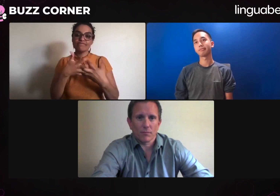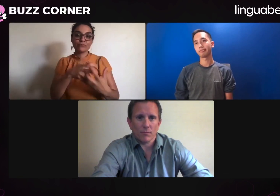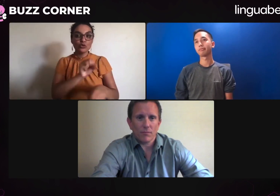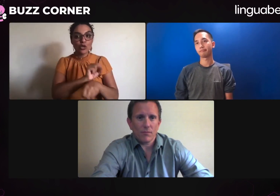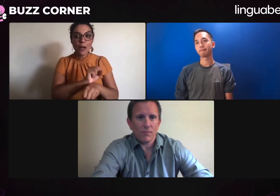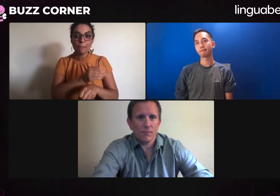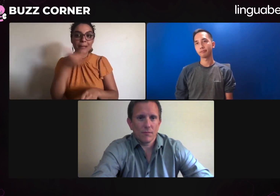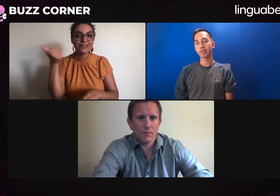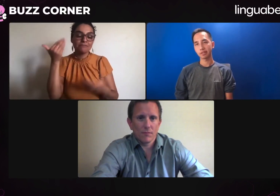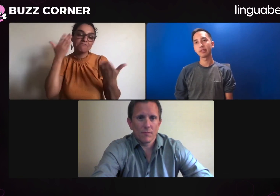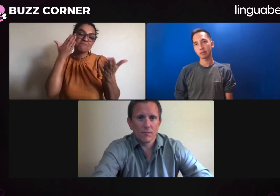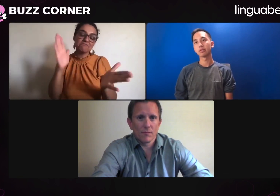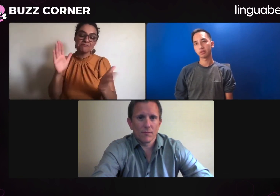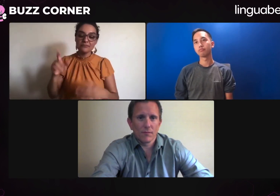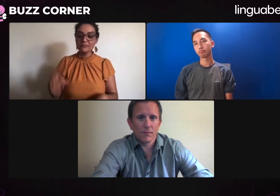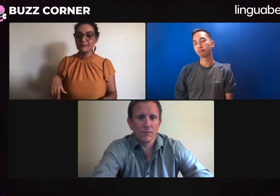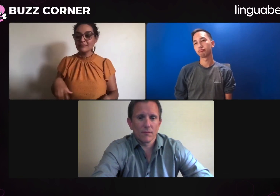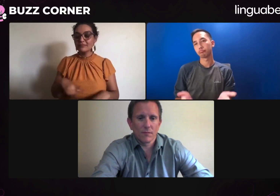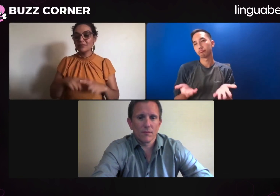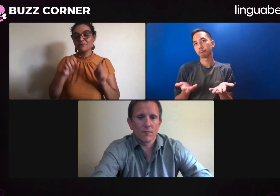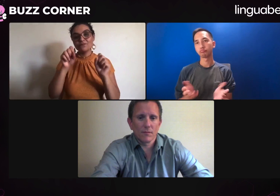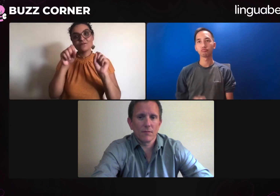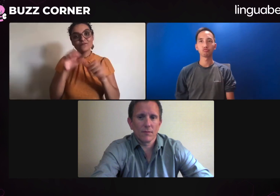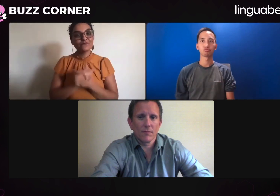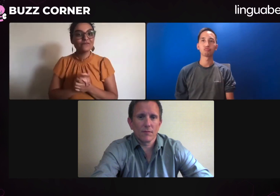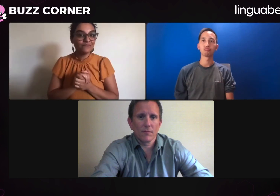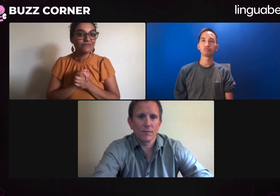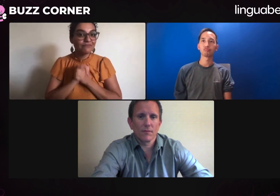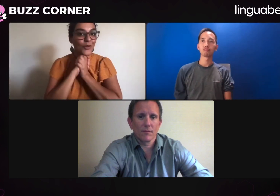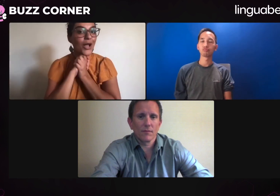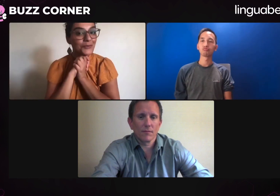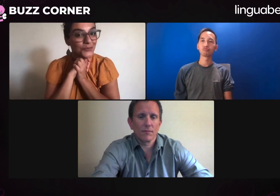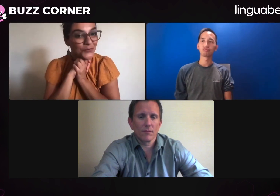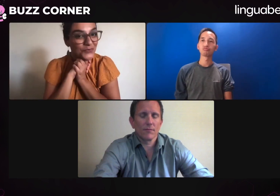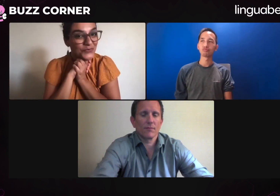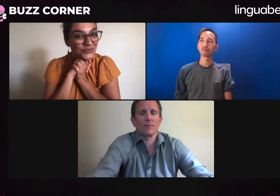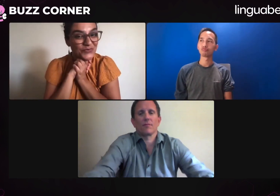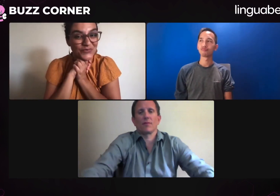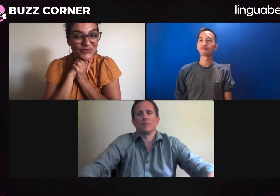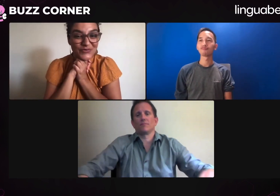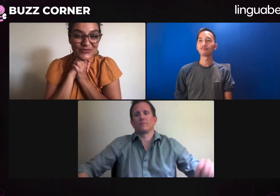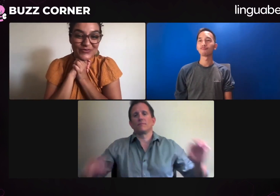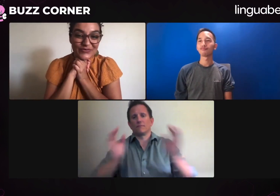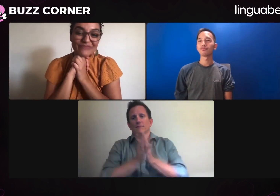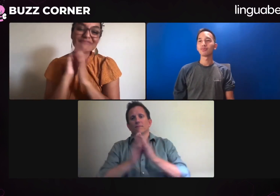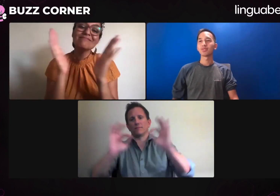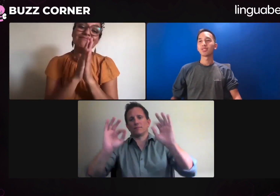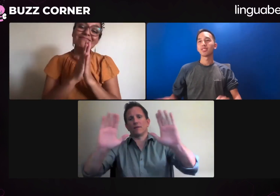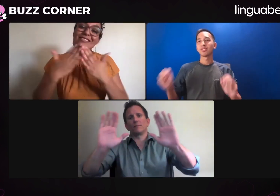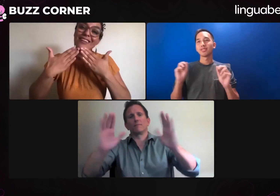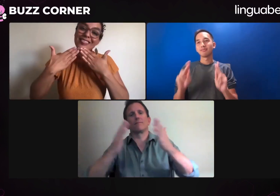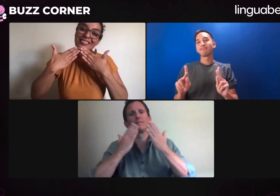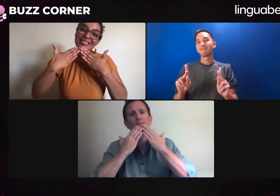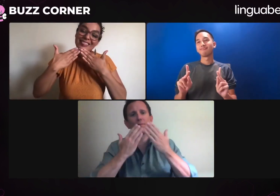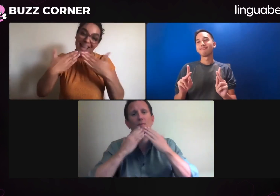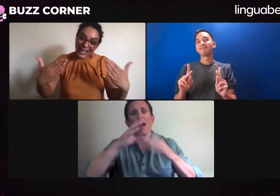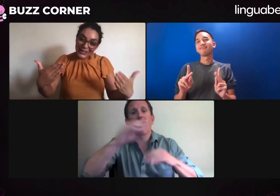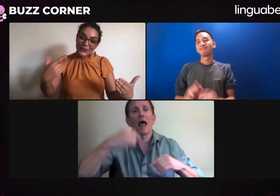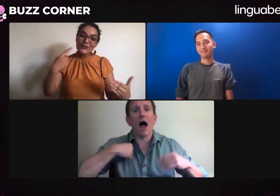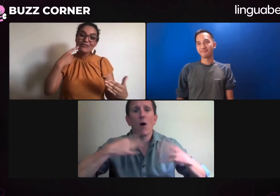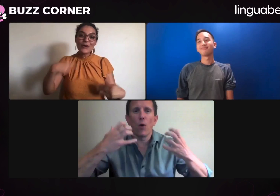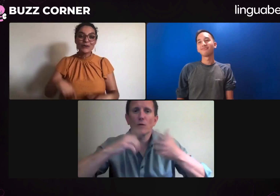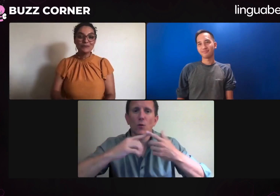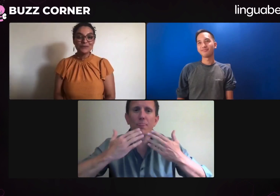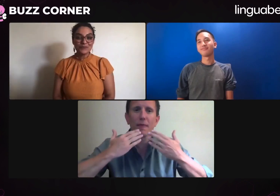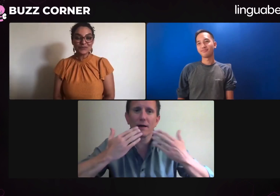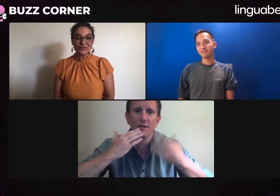Is it thinking about who has the best skill for the assignment? So there's so many layers to that. But